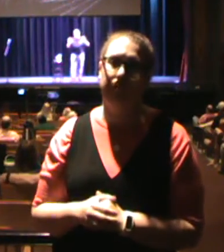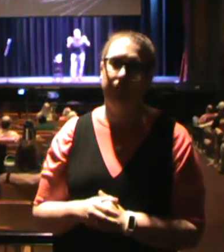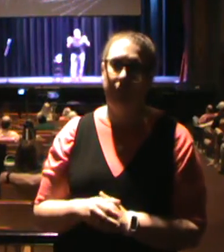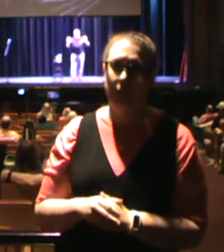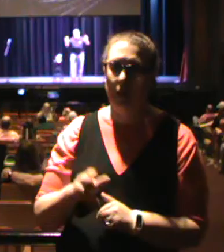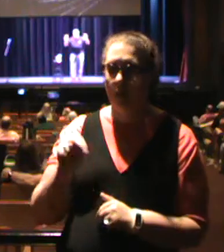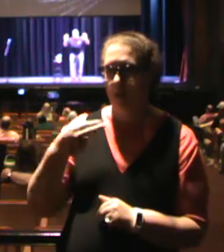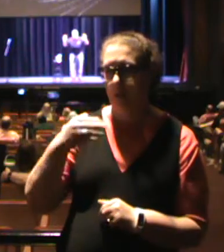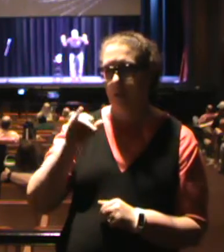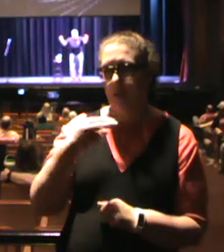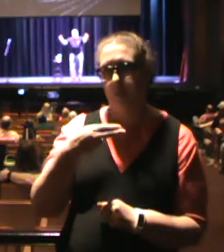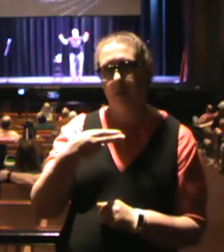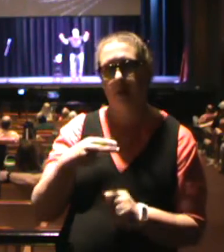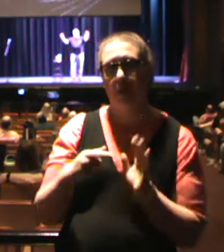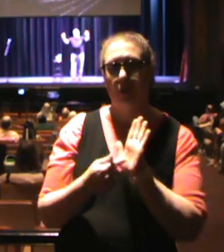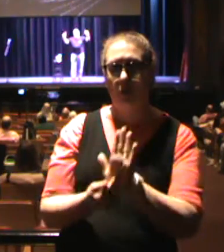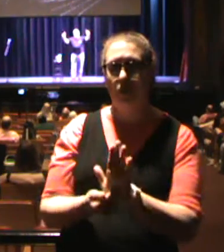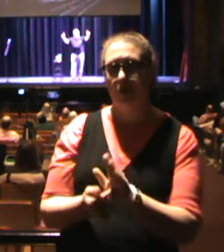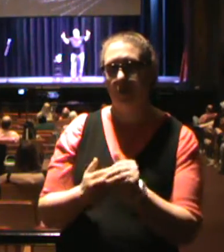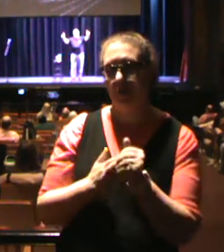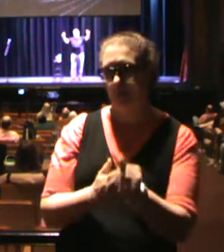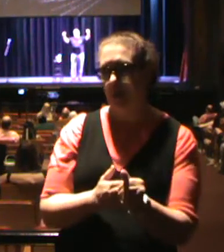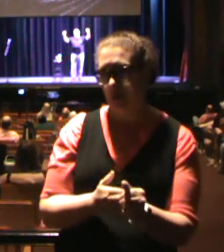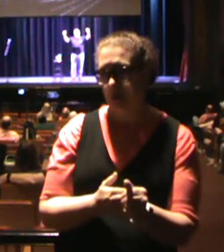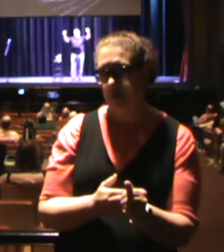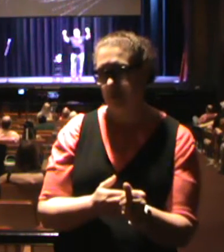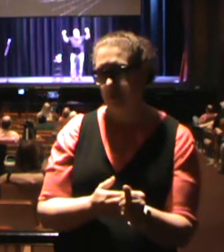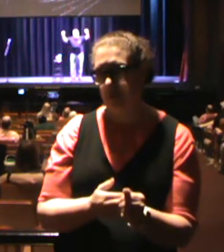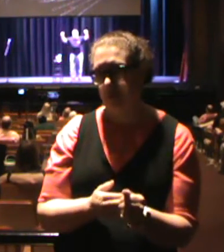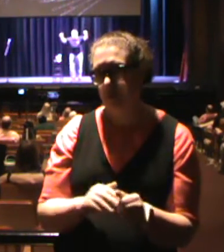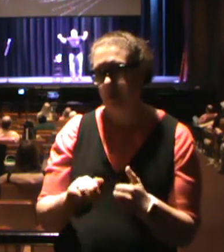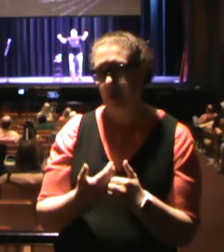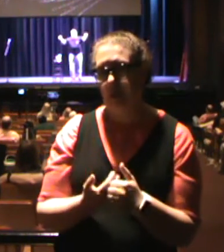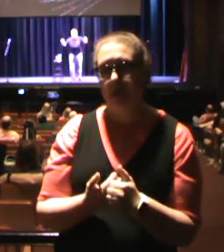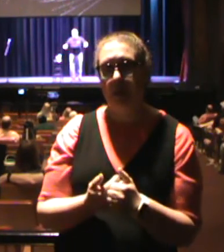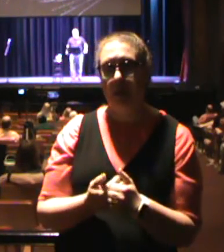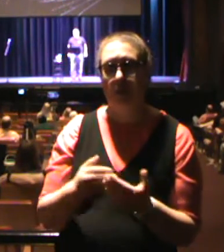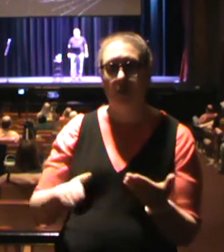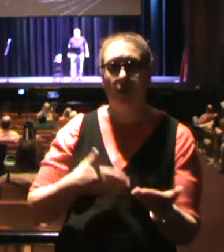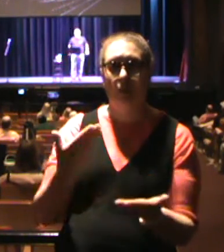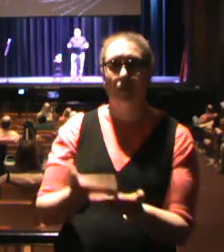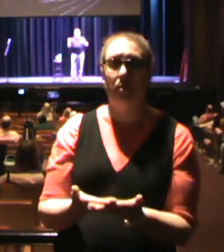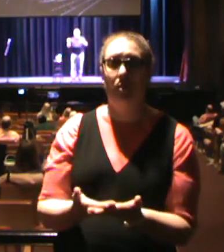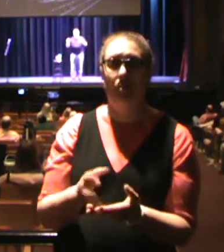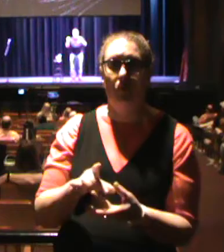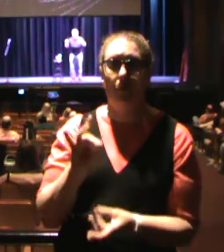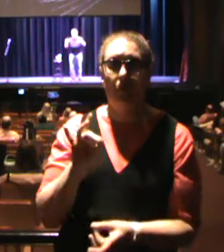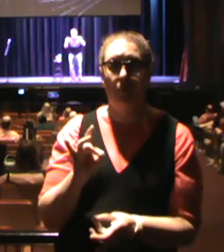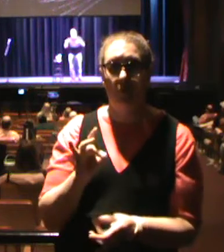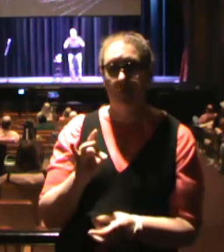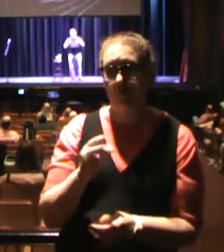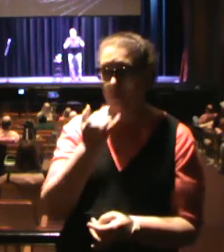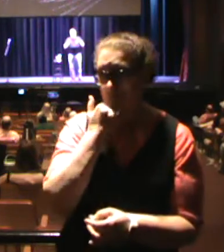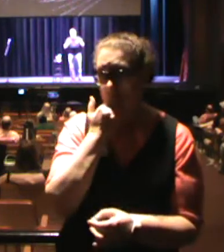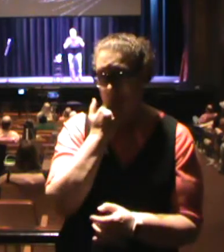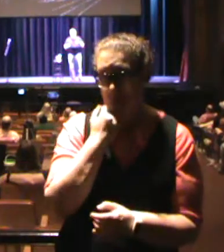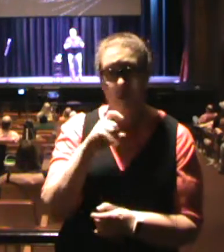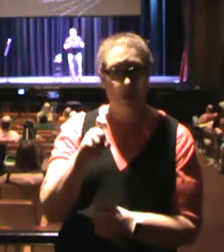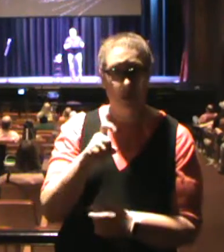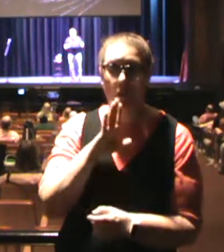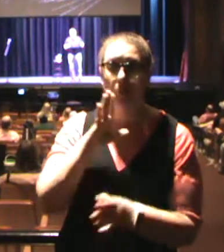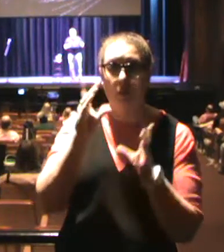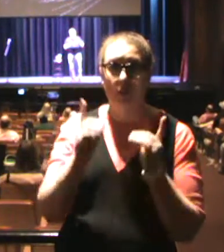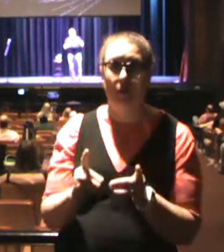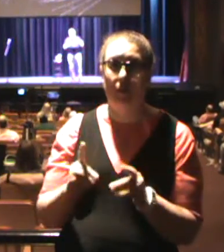some guidance in dealing with spiritual shortcomings. And the first thing is that we need to be decisive. You know, you cannot play around with